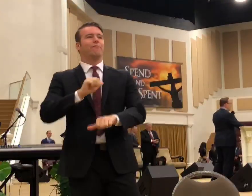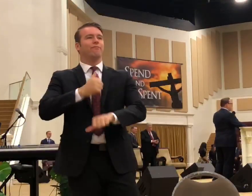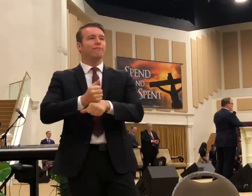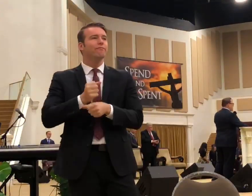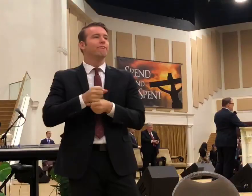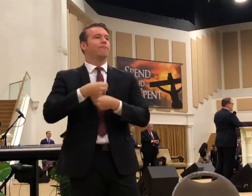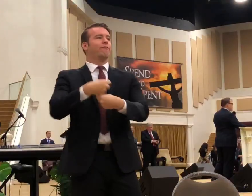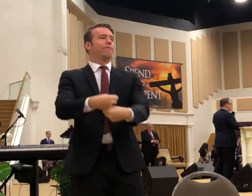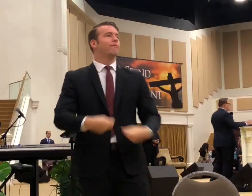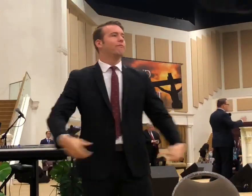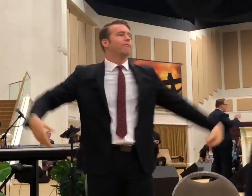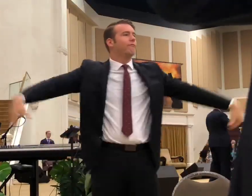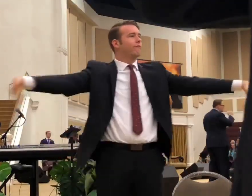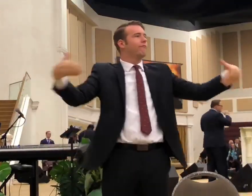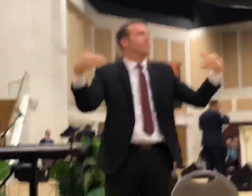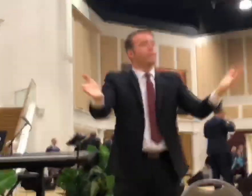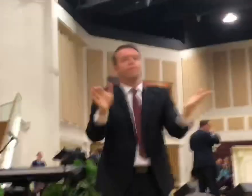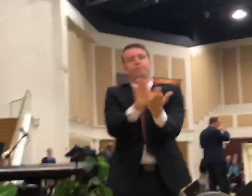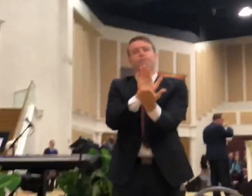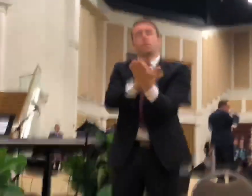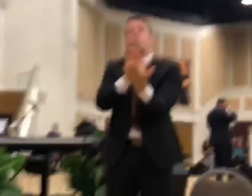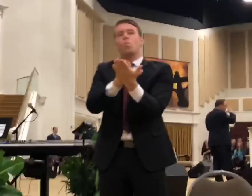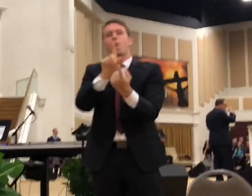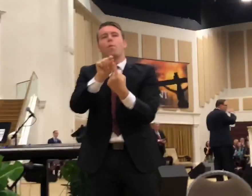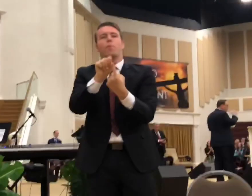Amen. Give the Lord one more hand clap of praise.